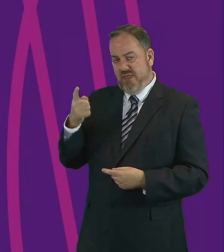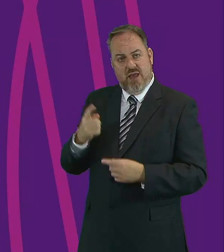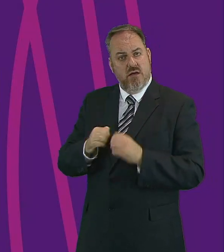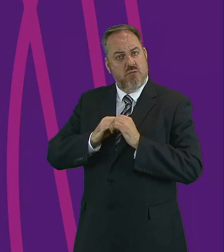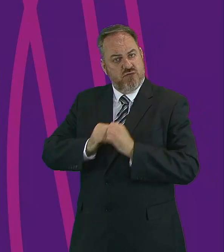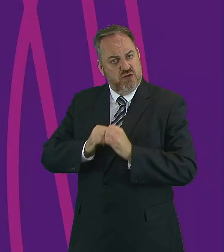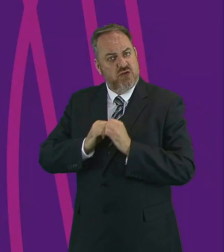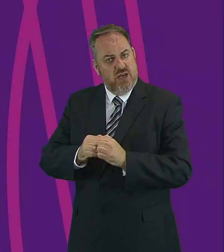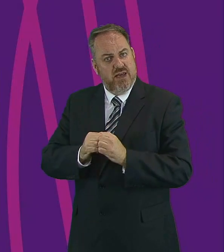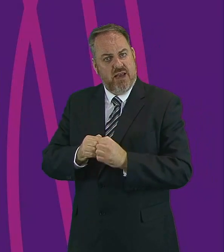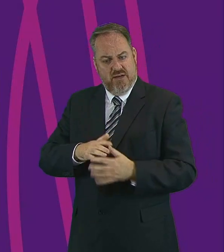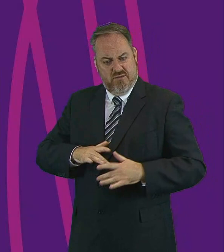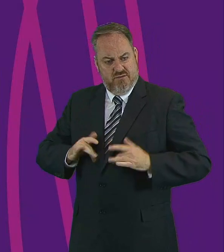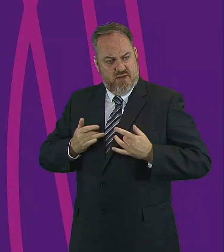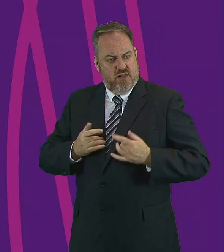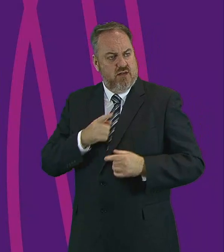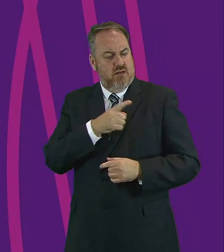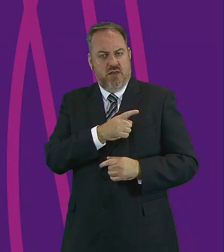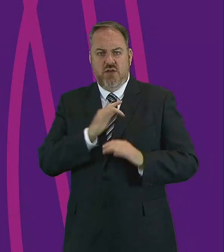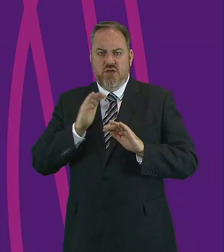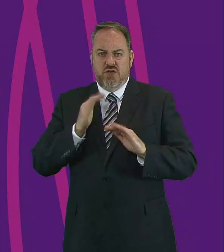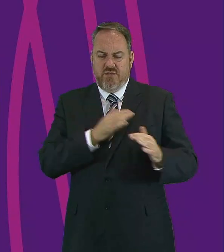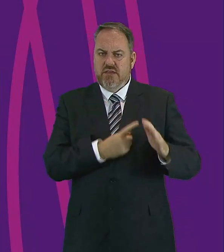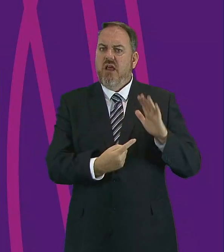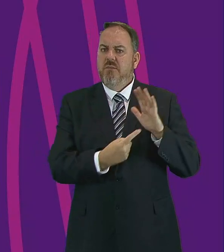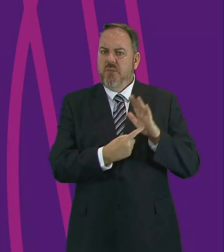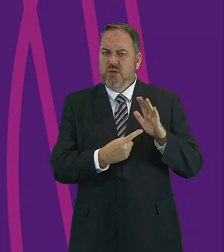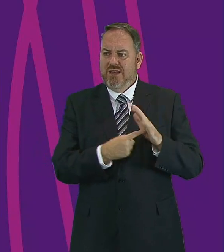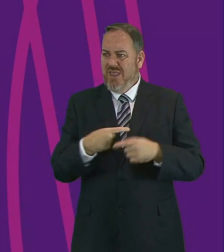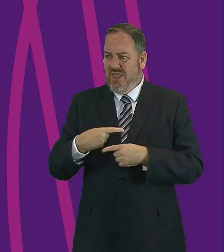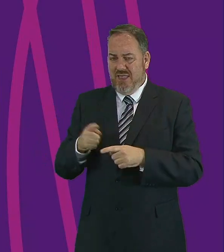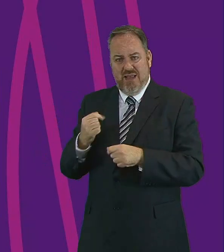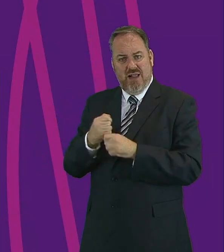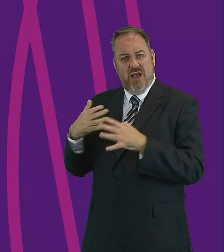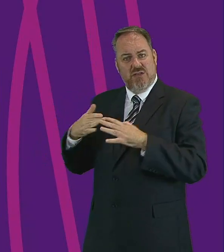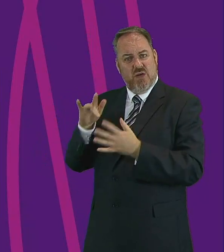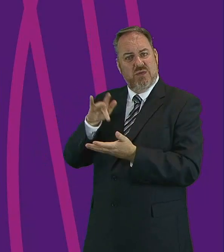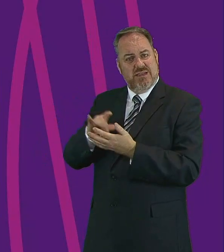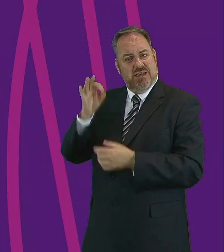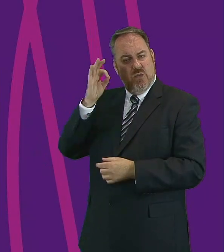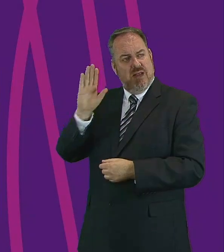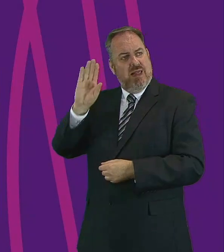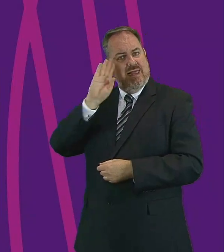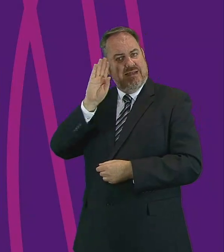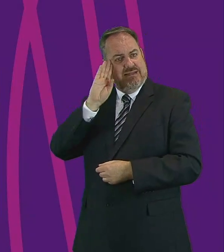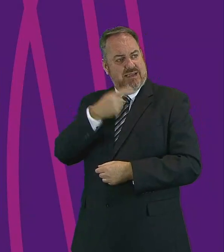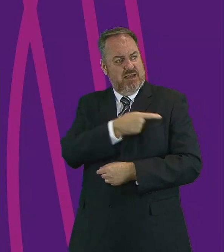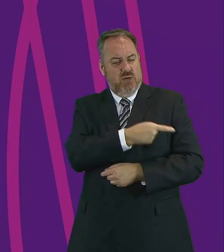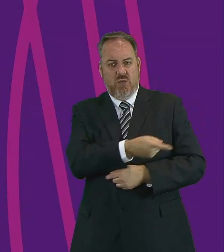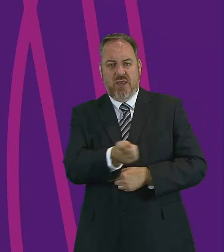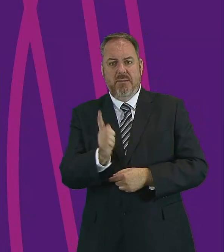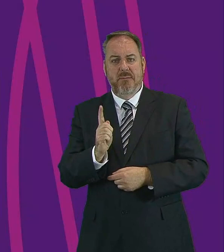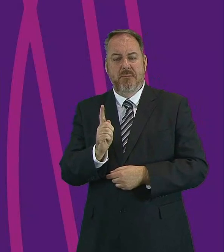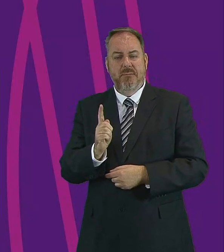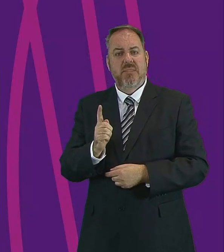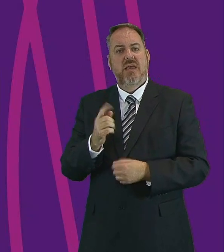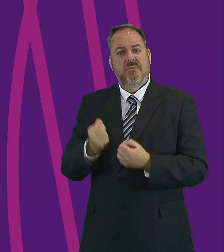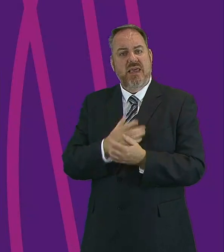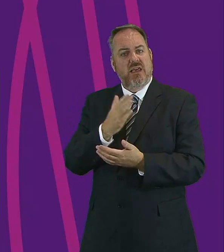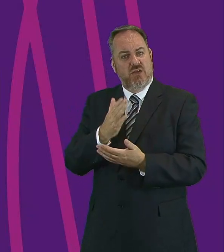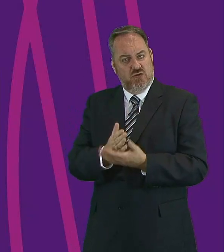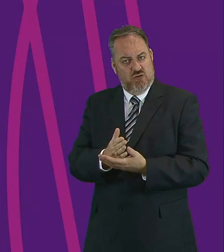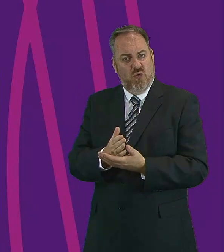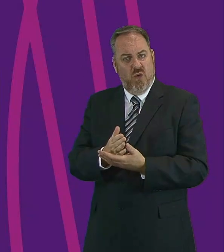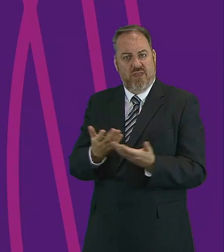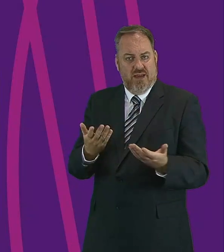welcome signal that Glasgow City Council is listening carefully and trying to make the right decisions given the current